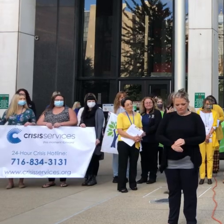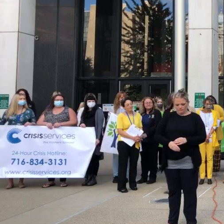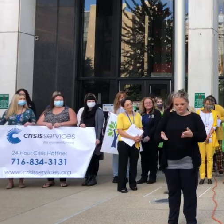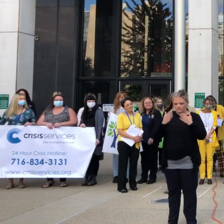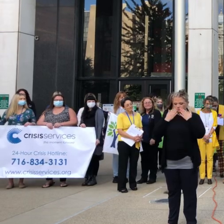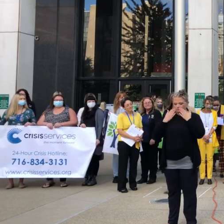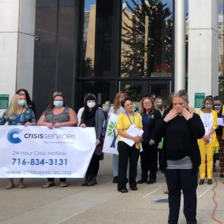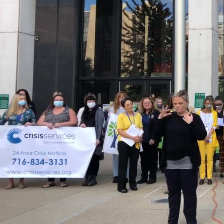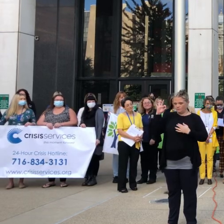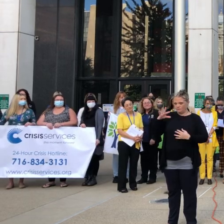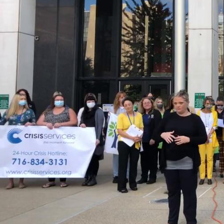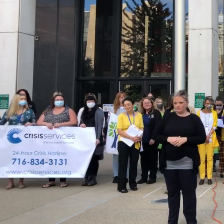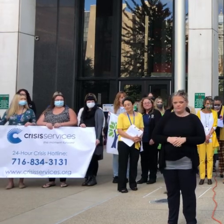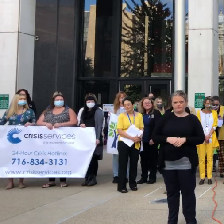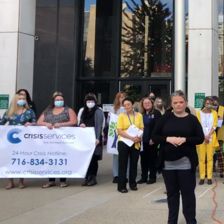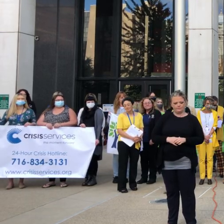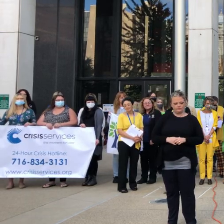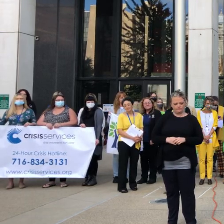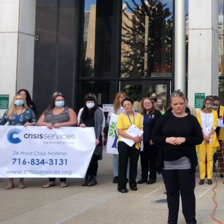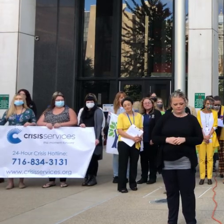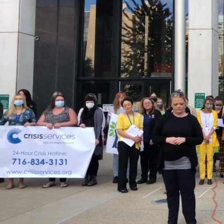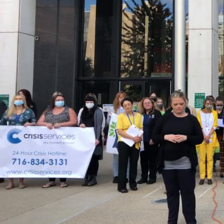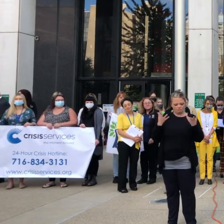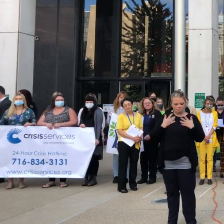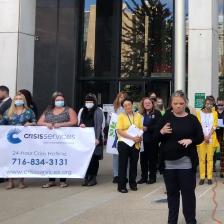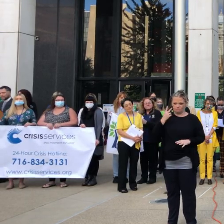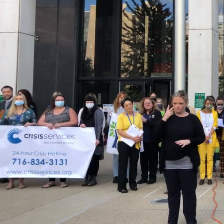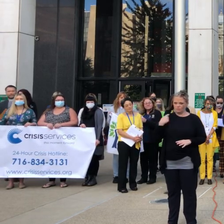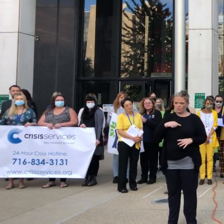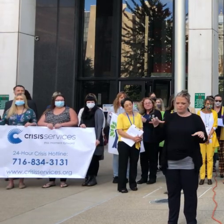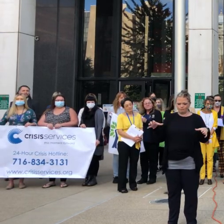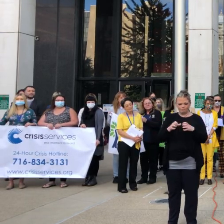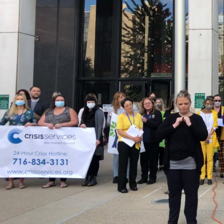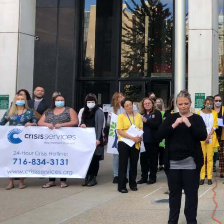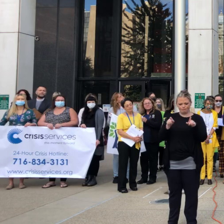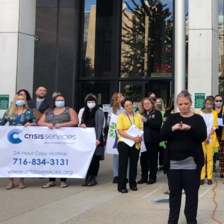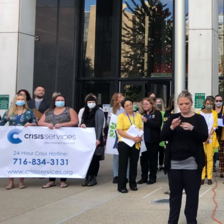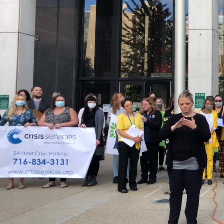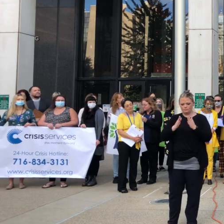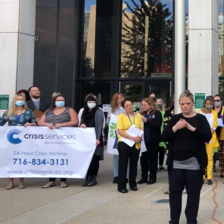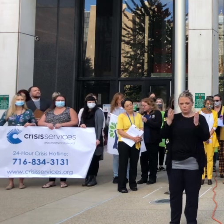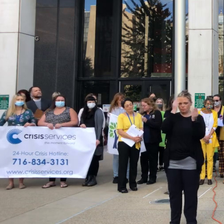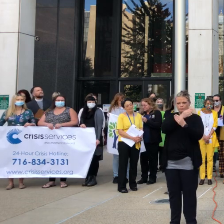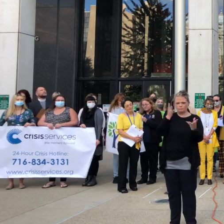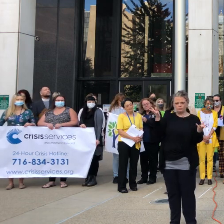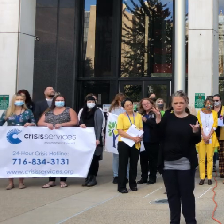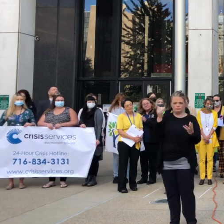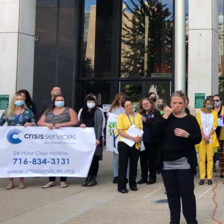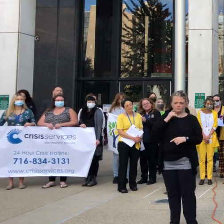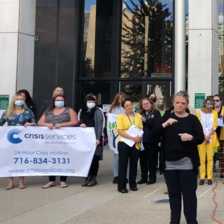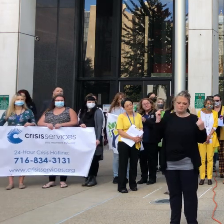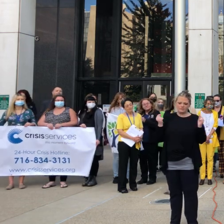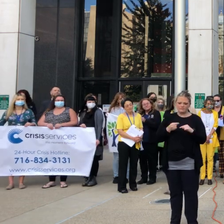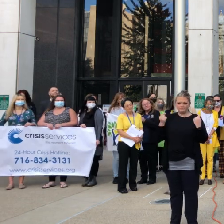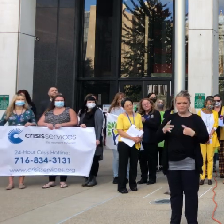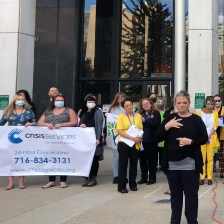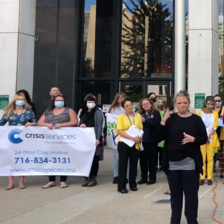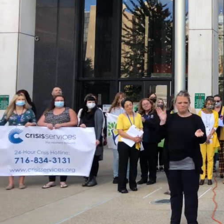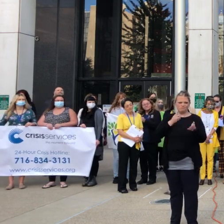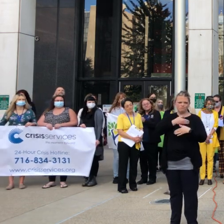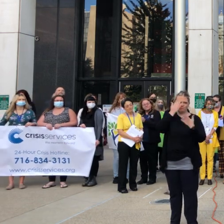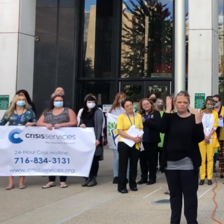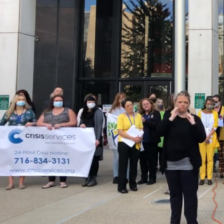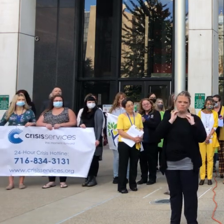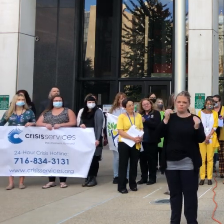Thank you, Reverend. As you can see, we've come together as a community to say to those that are in pain, that feel there is no hope,